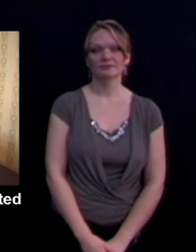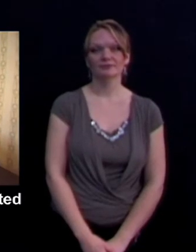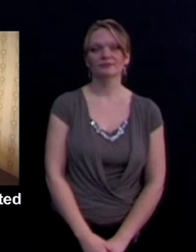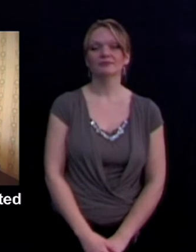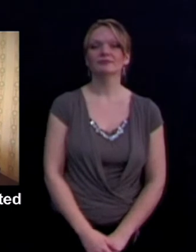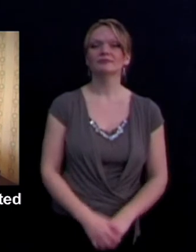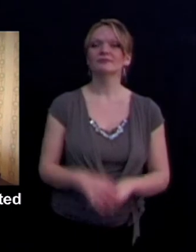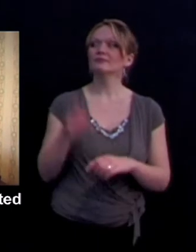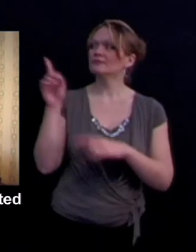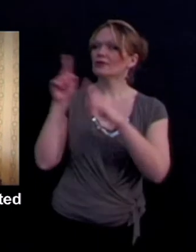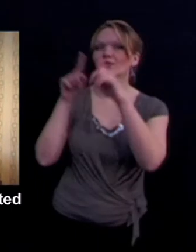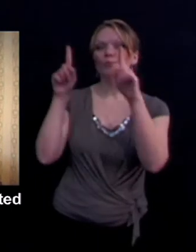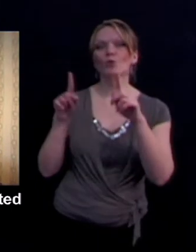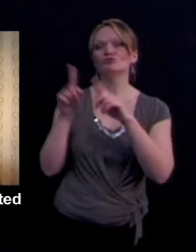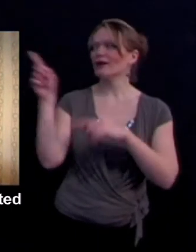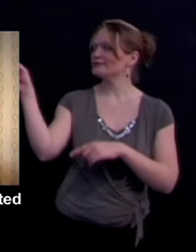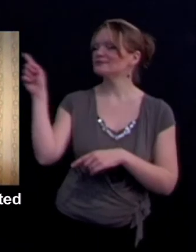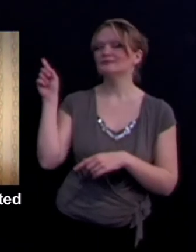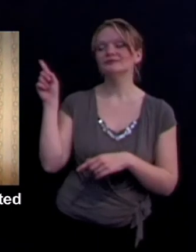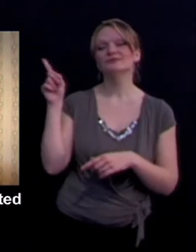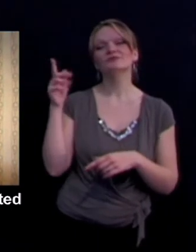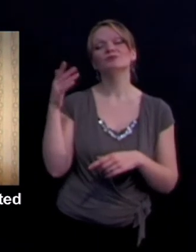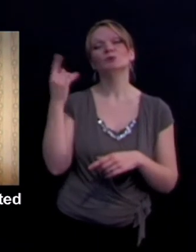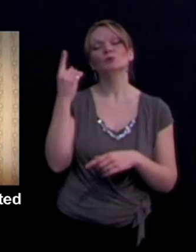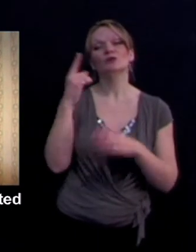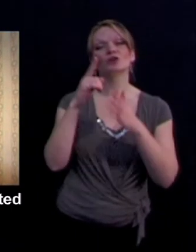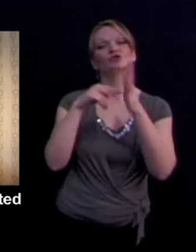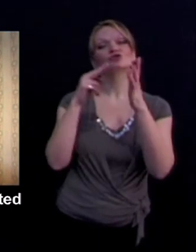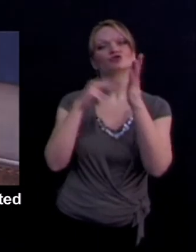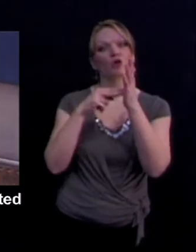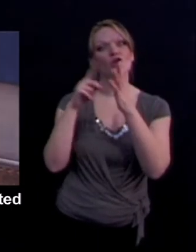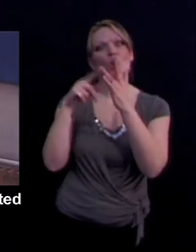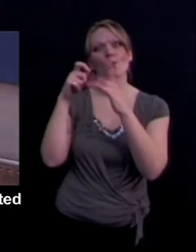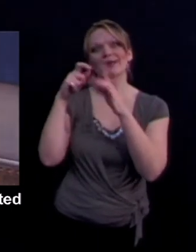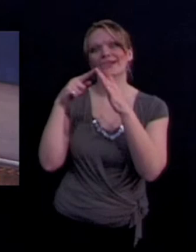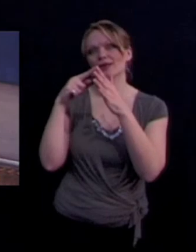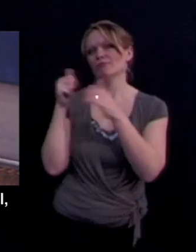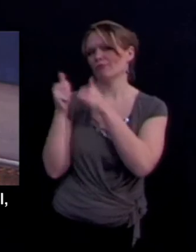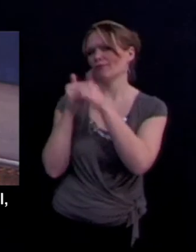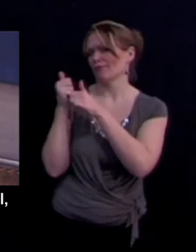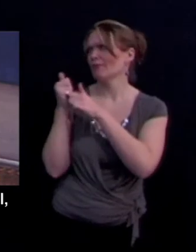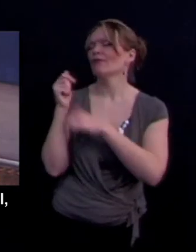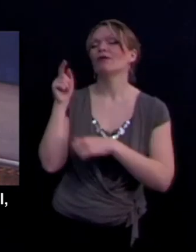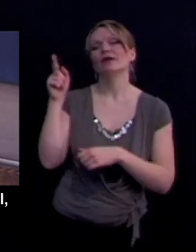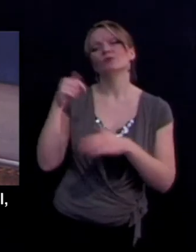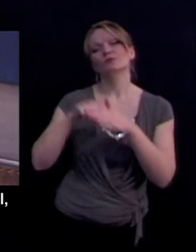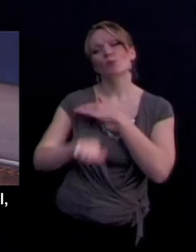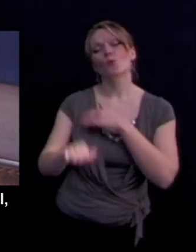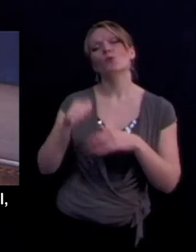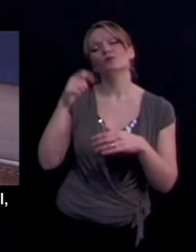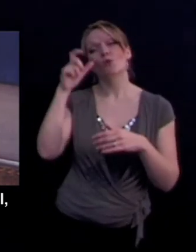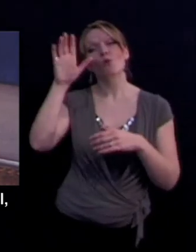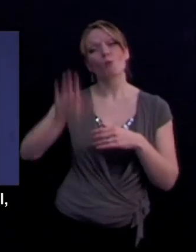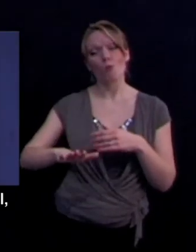The portraits here are by the celebrated artist John Opie. He was born a peasant in Cornwall, was